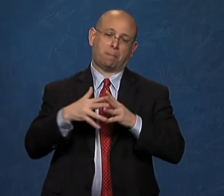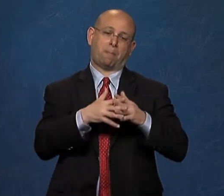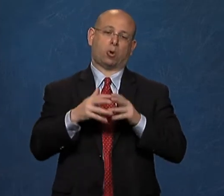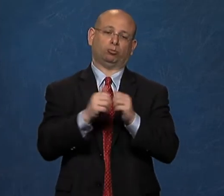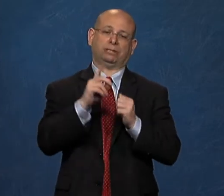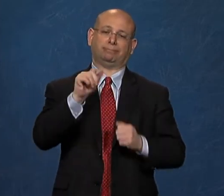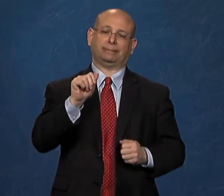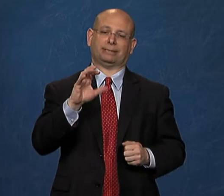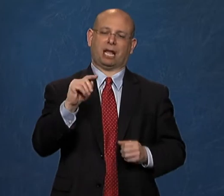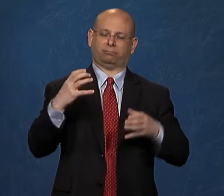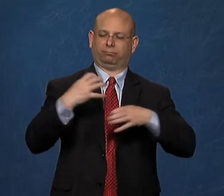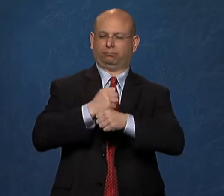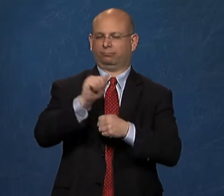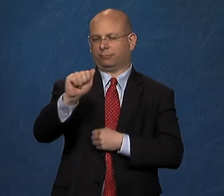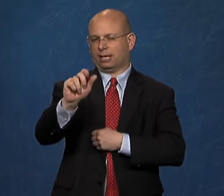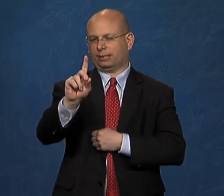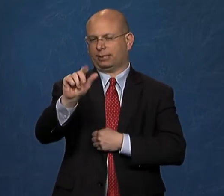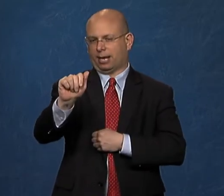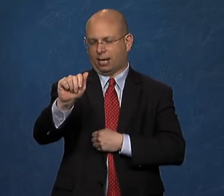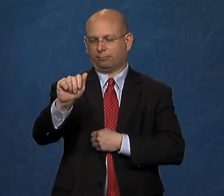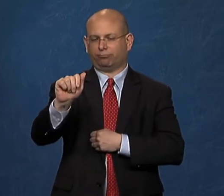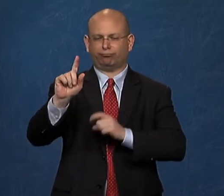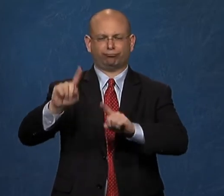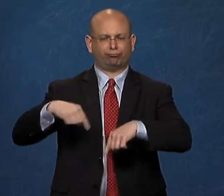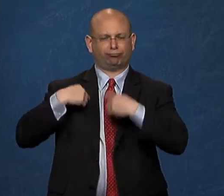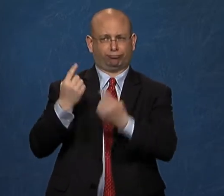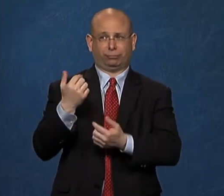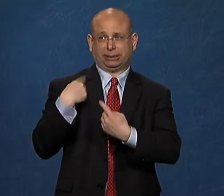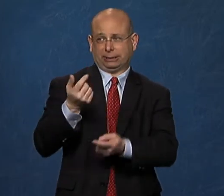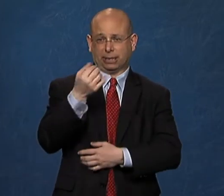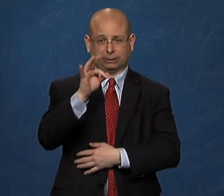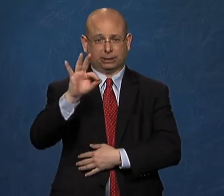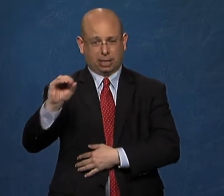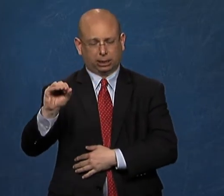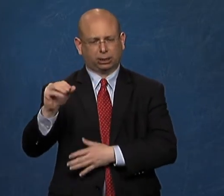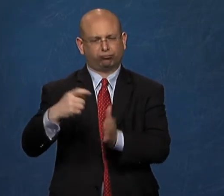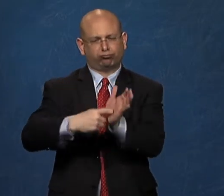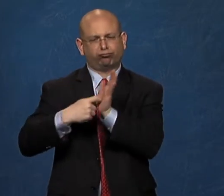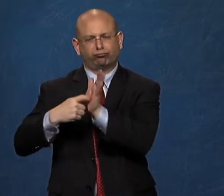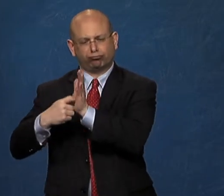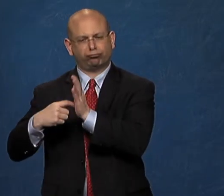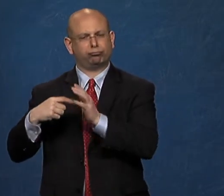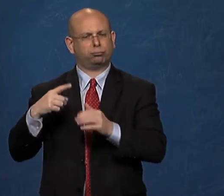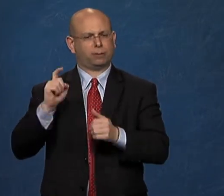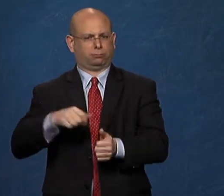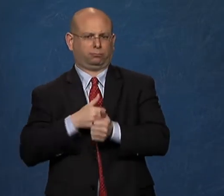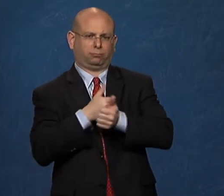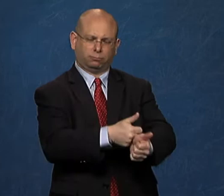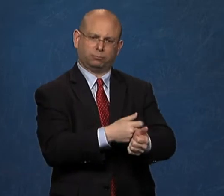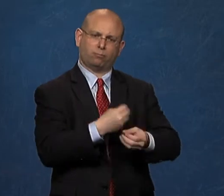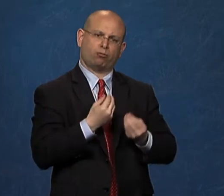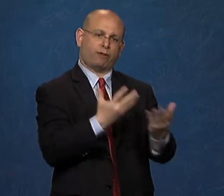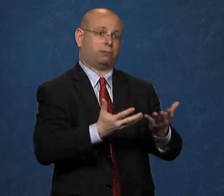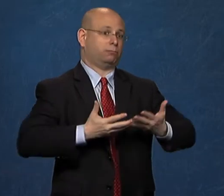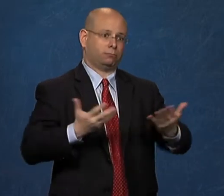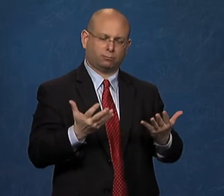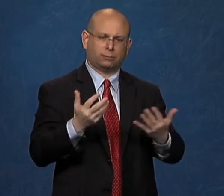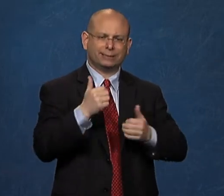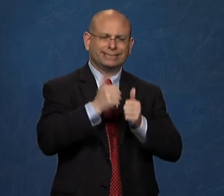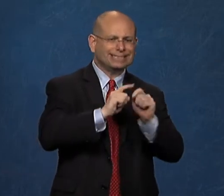As you see on this slide, the Americans with Disabilities Act, or the ADA, has been around since 1990 and has required certain